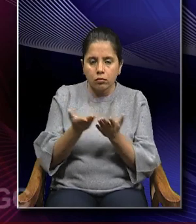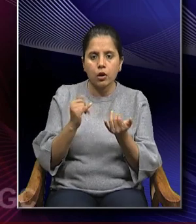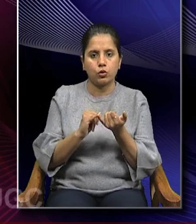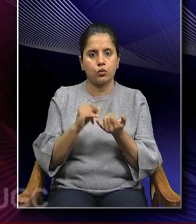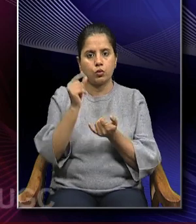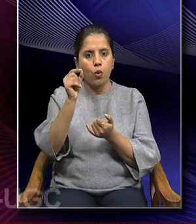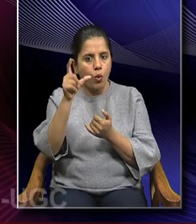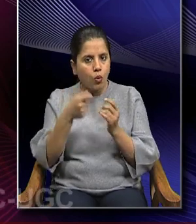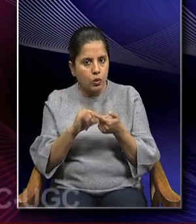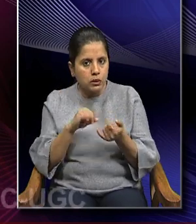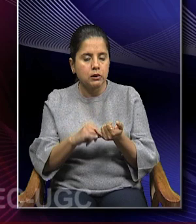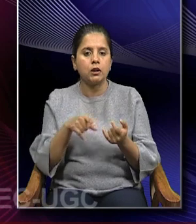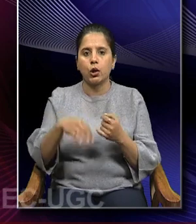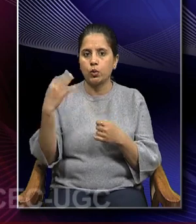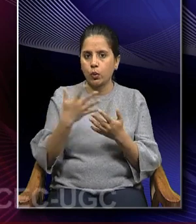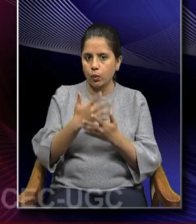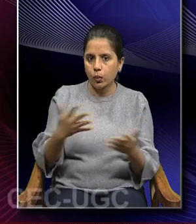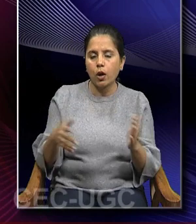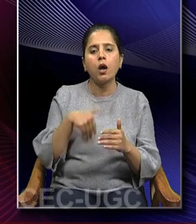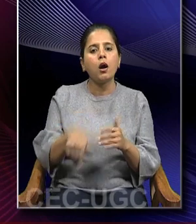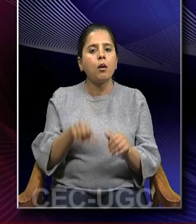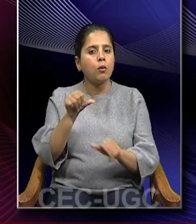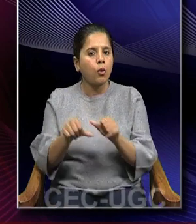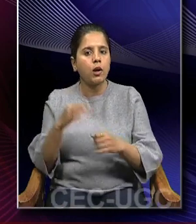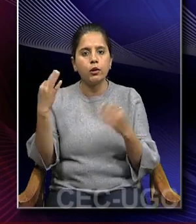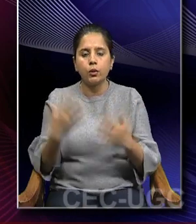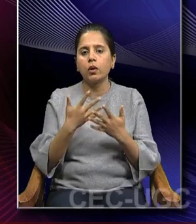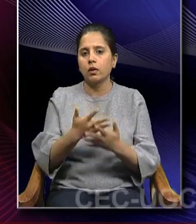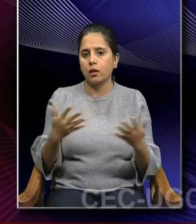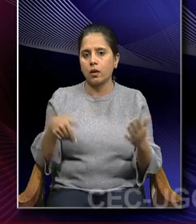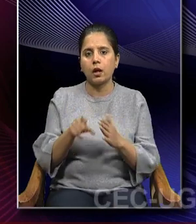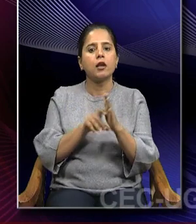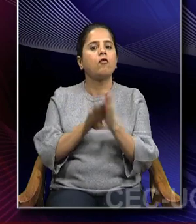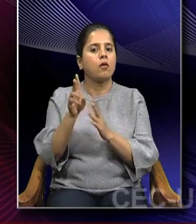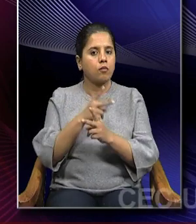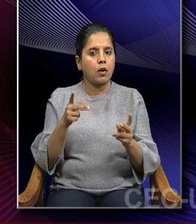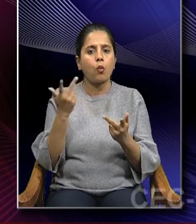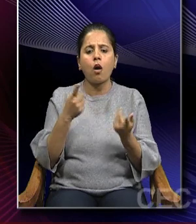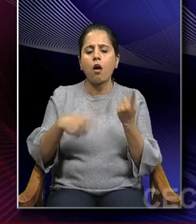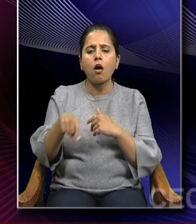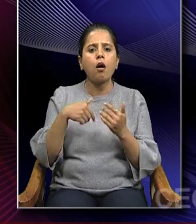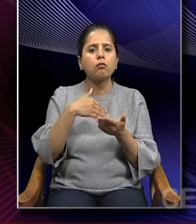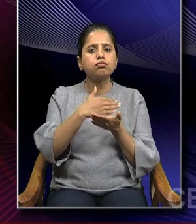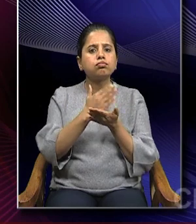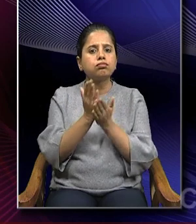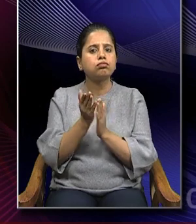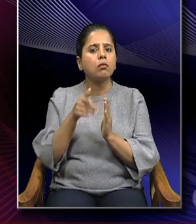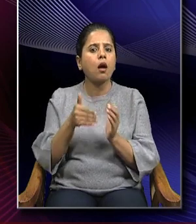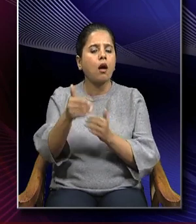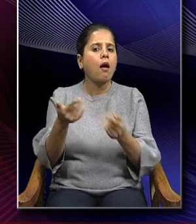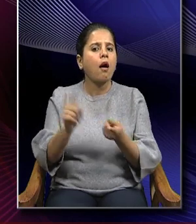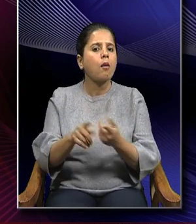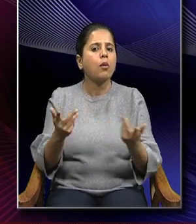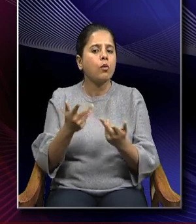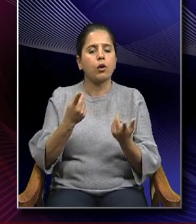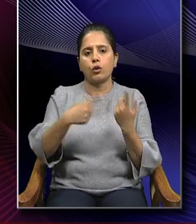new products and also the process of new product development, that in what, through what phases it goes, and what